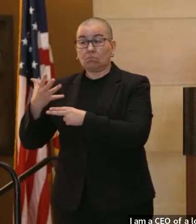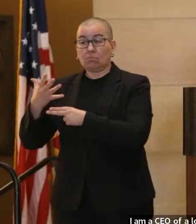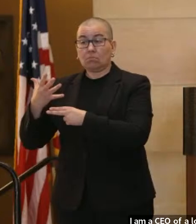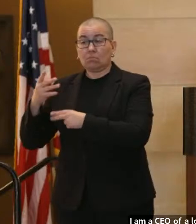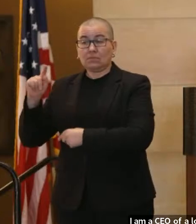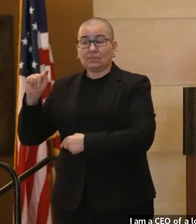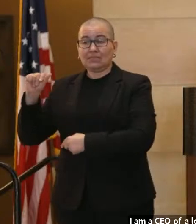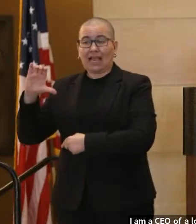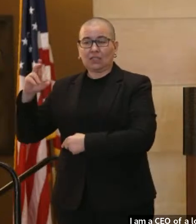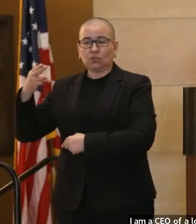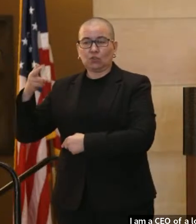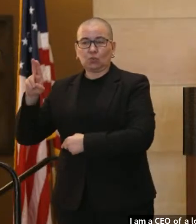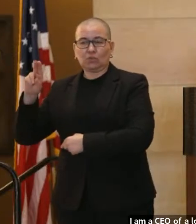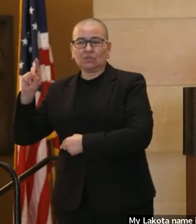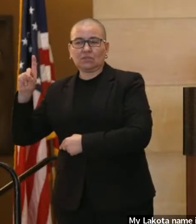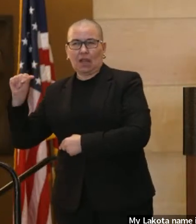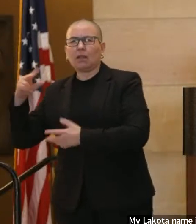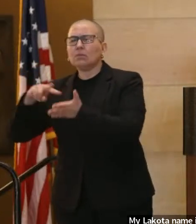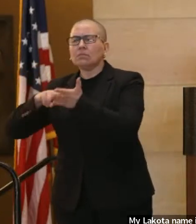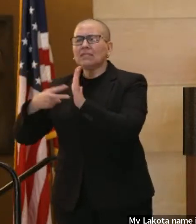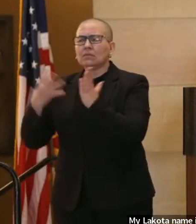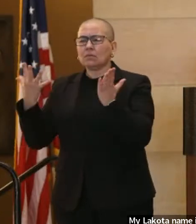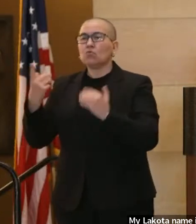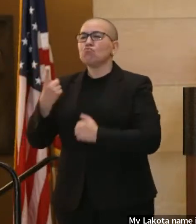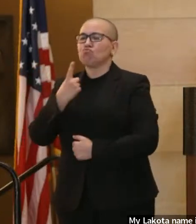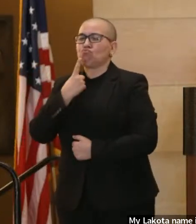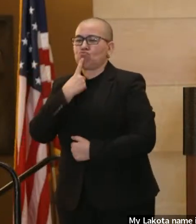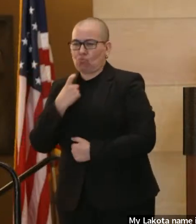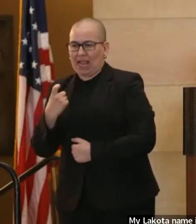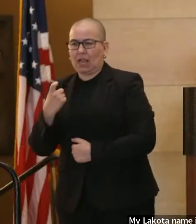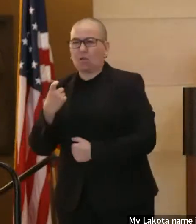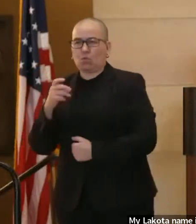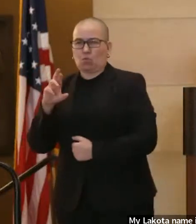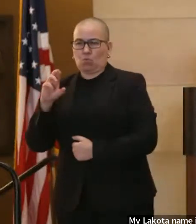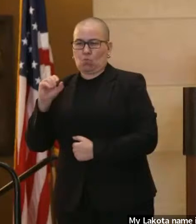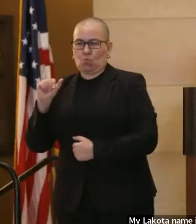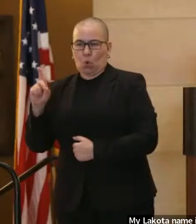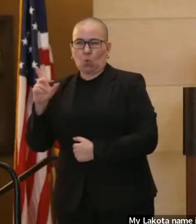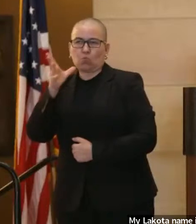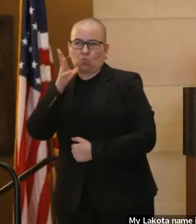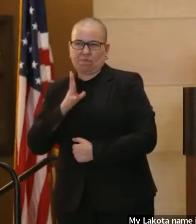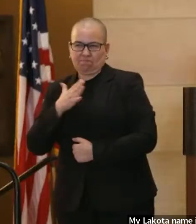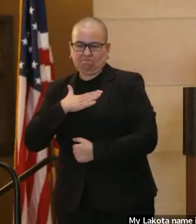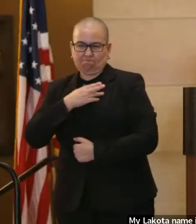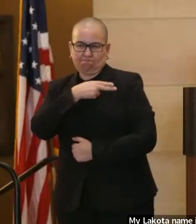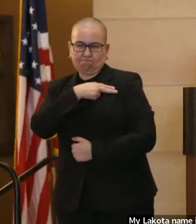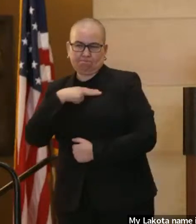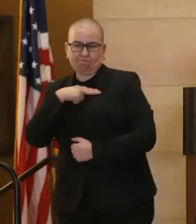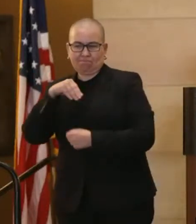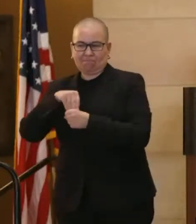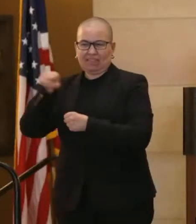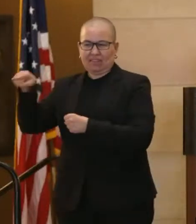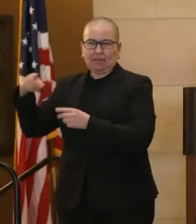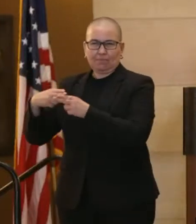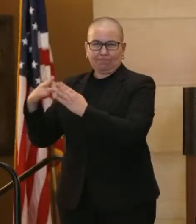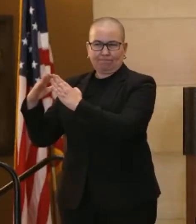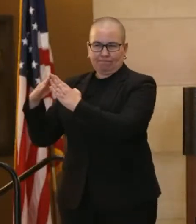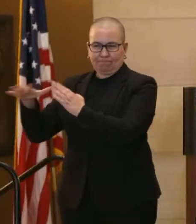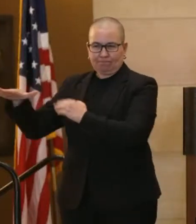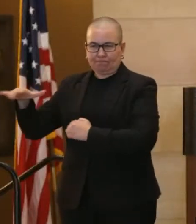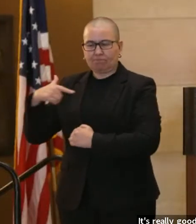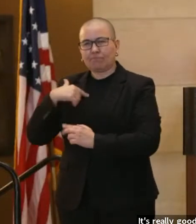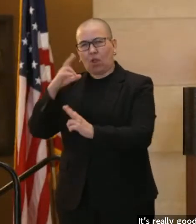which means her red road woman in Lakota. It's really good to be here today. I am honored to be here,